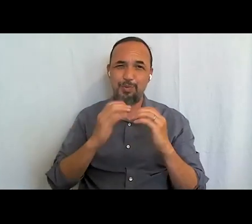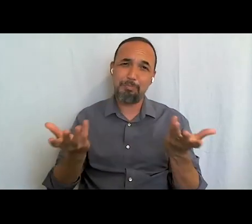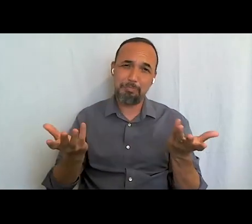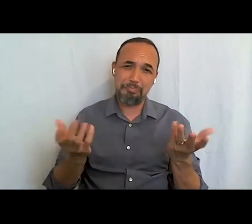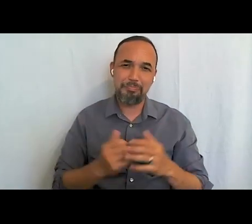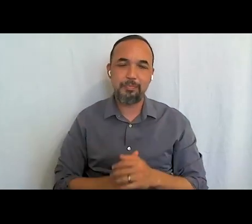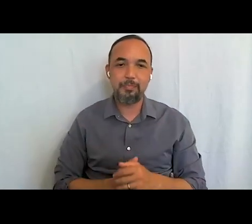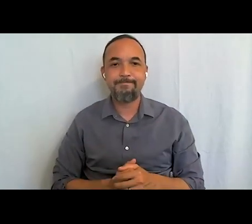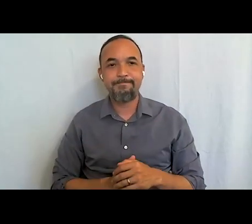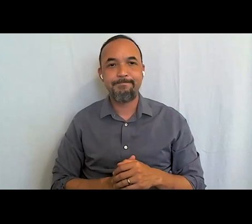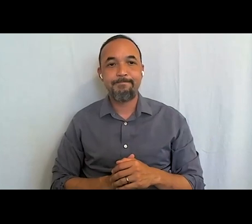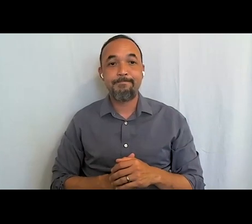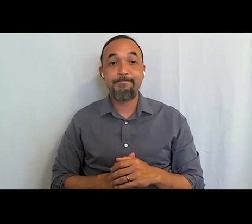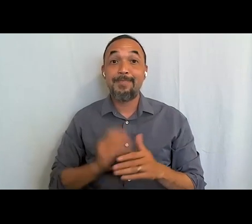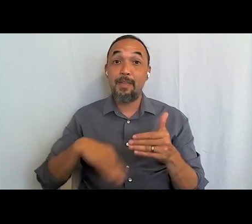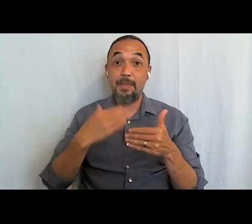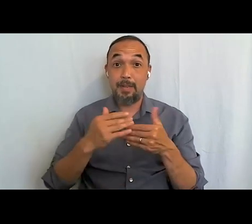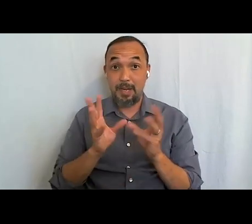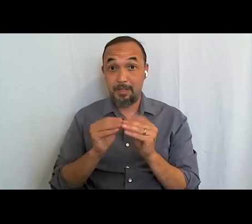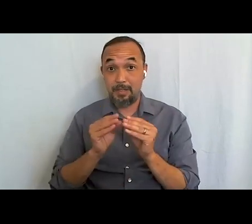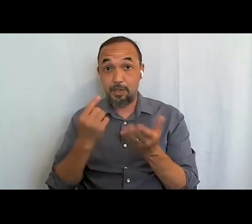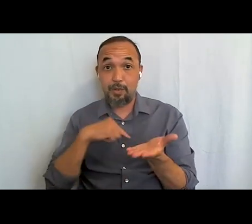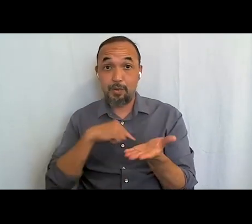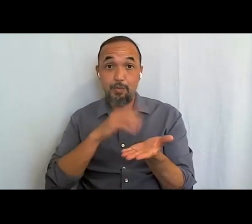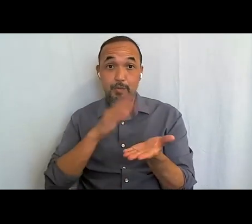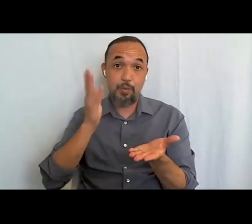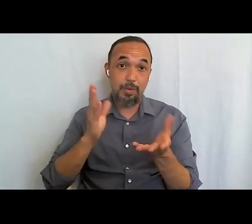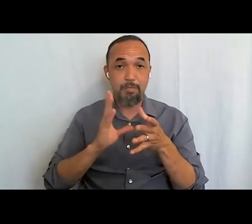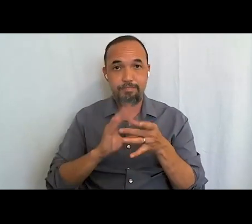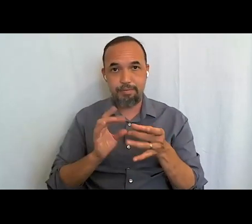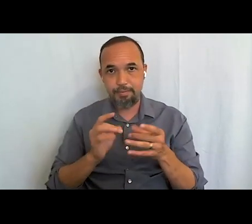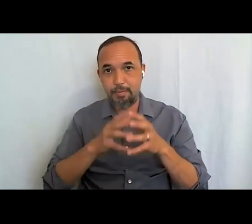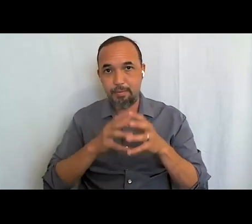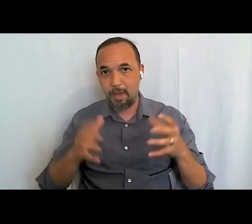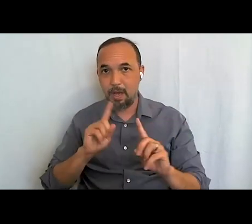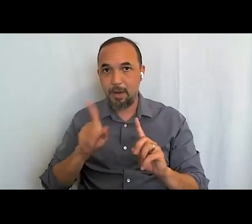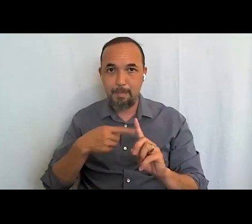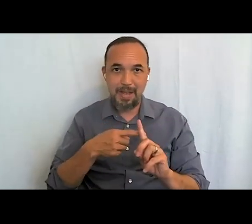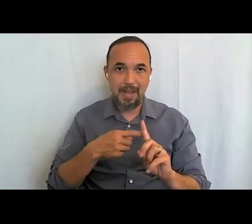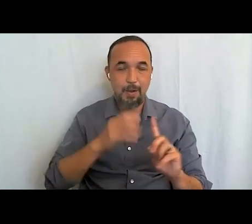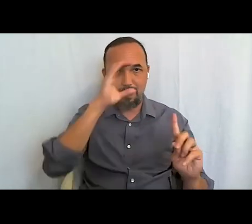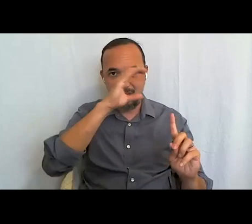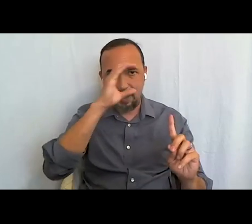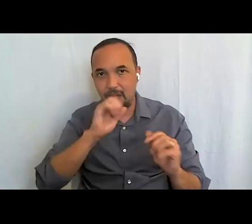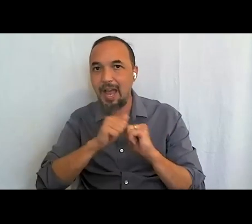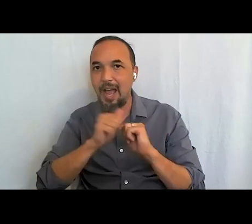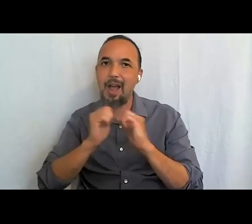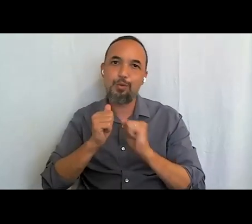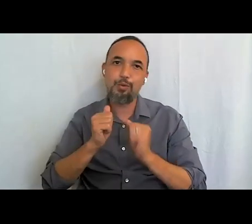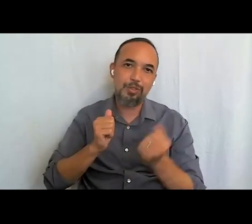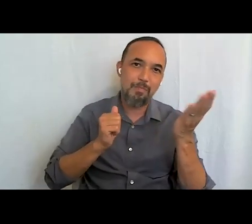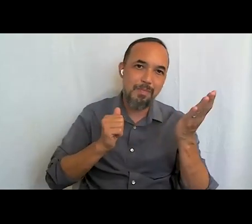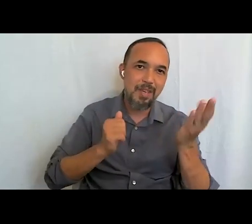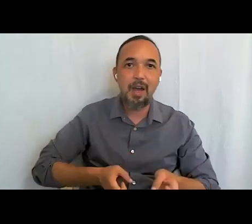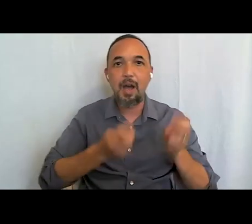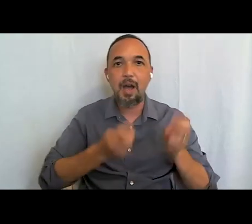And in our next session, we'll be talking a lot about the hunt itself and submissions and all of that stuff, how to upload your work,